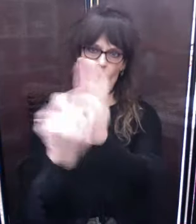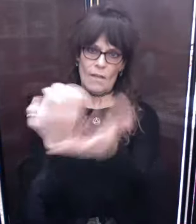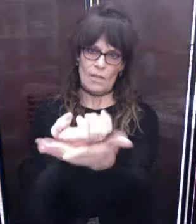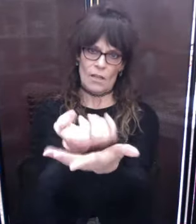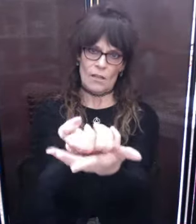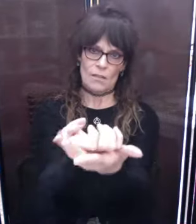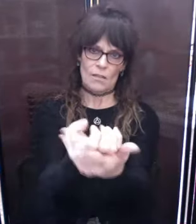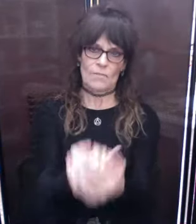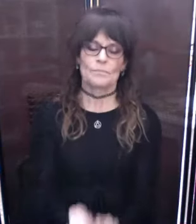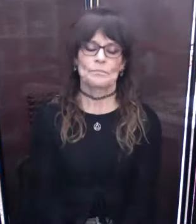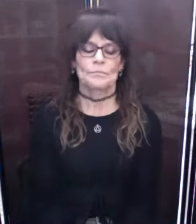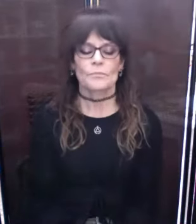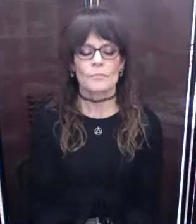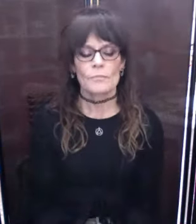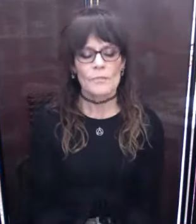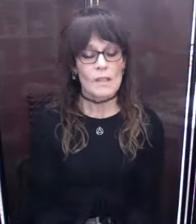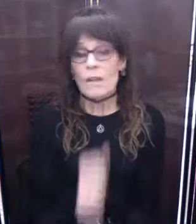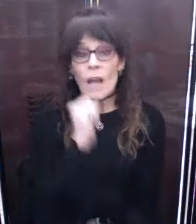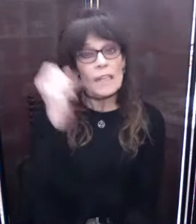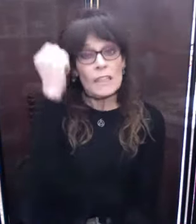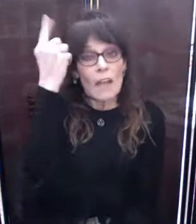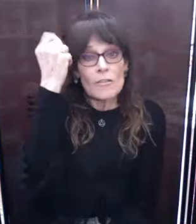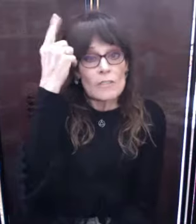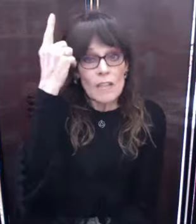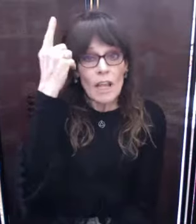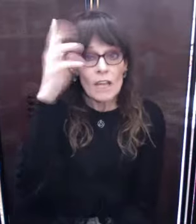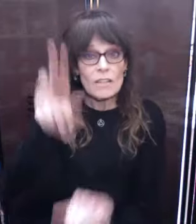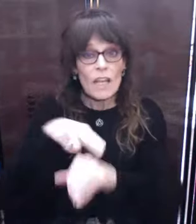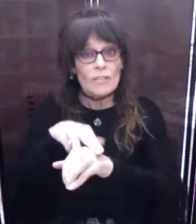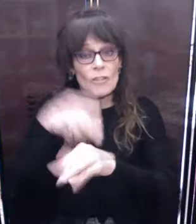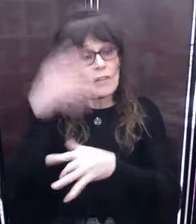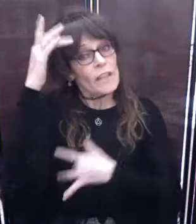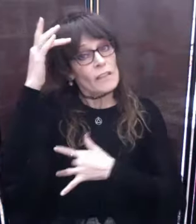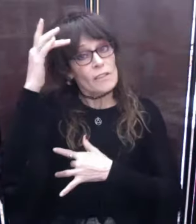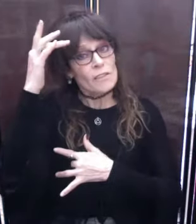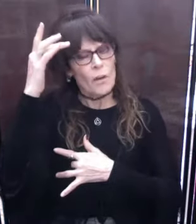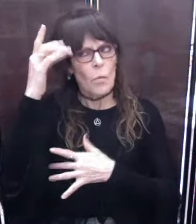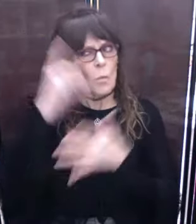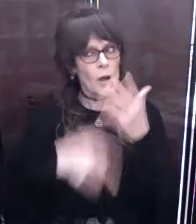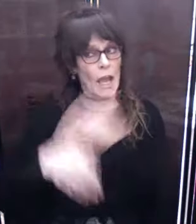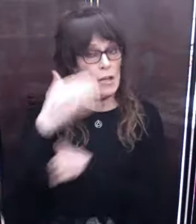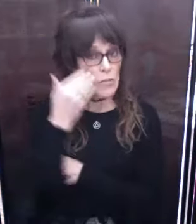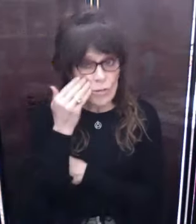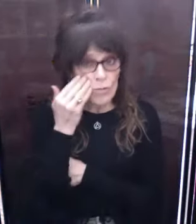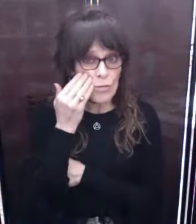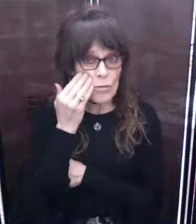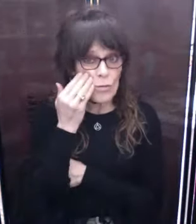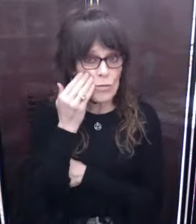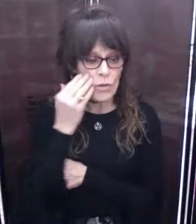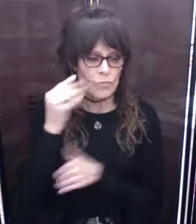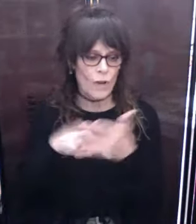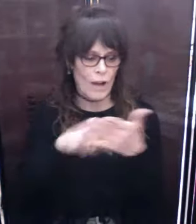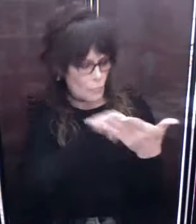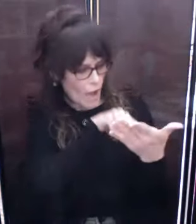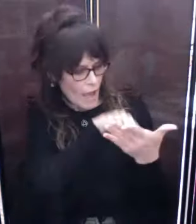And because I didn't understand the nature of the illness, all I had to go on was what I had read in the psychology textbook in